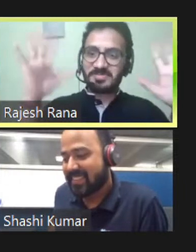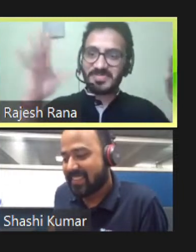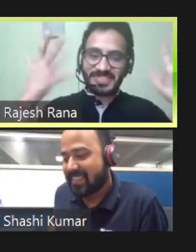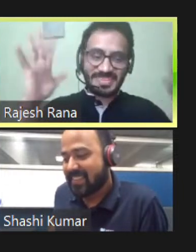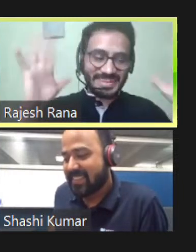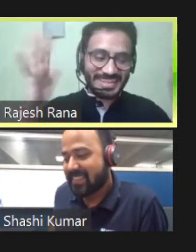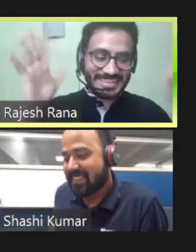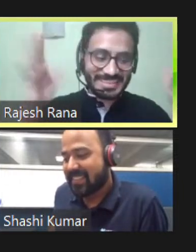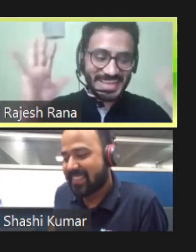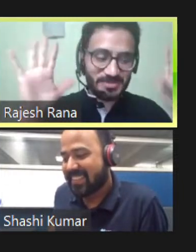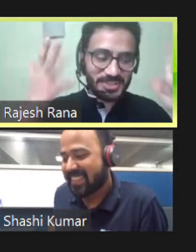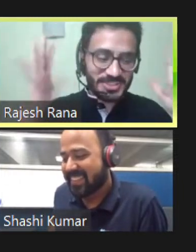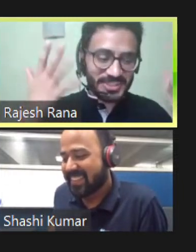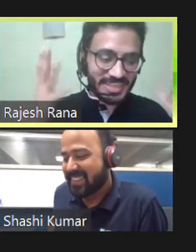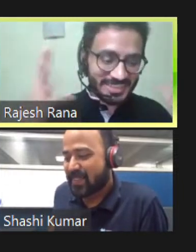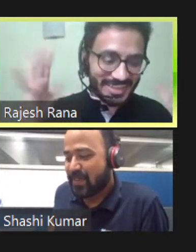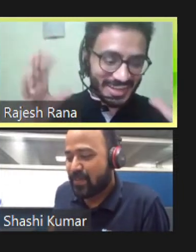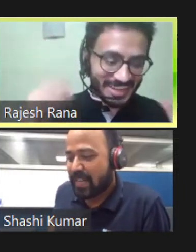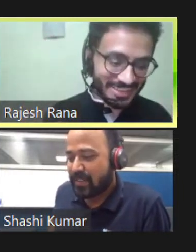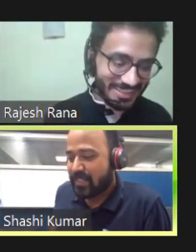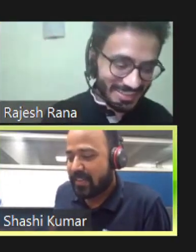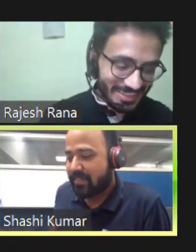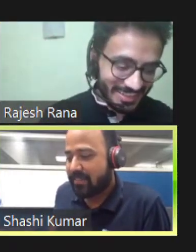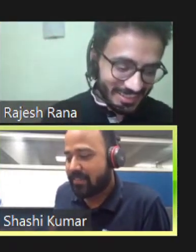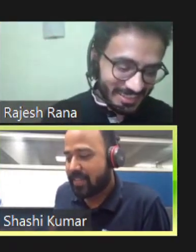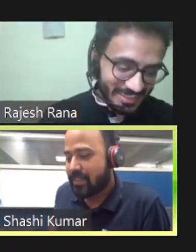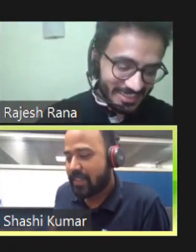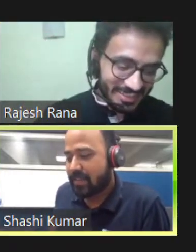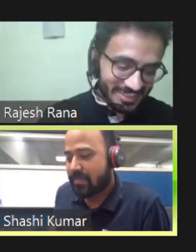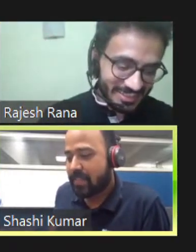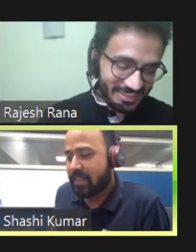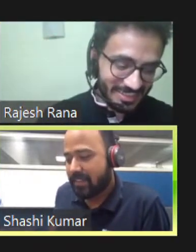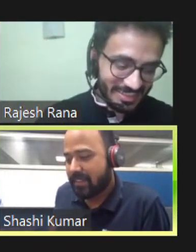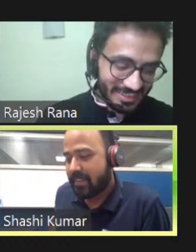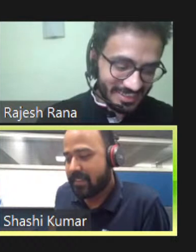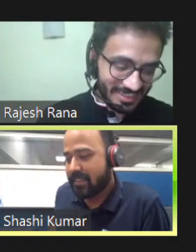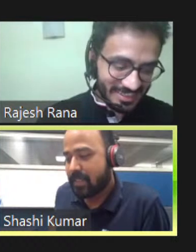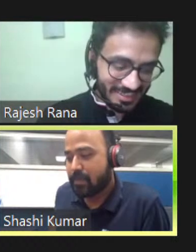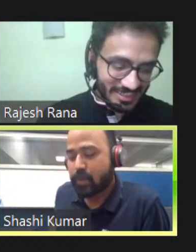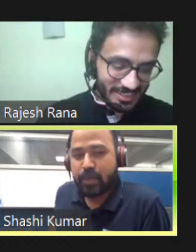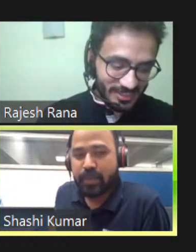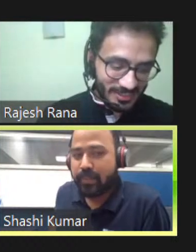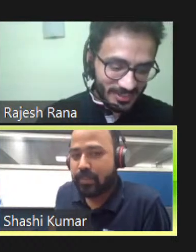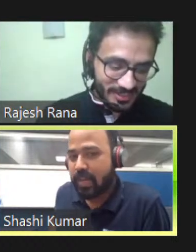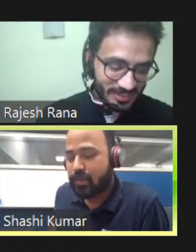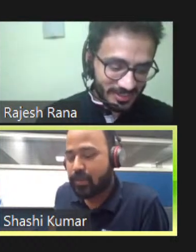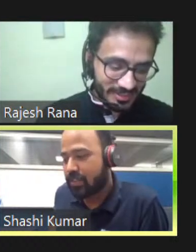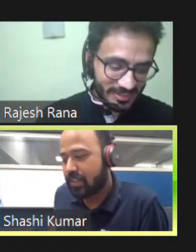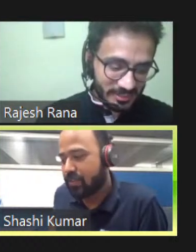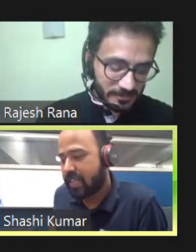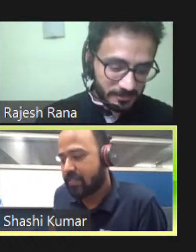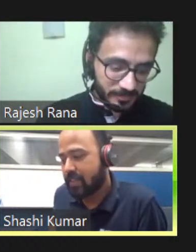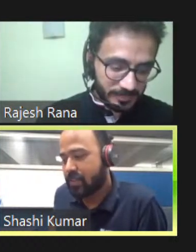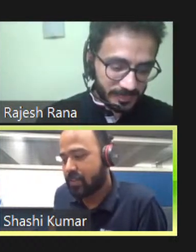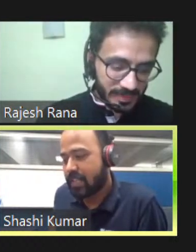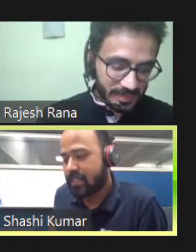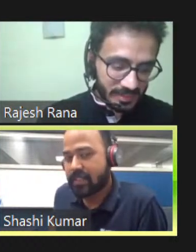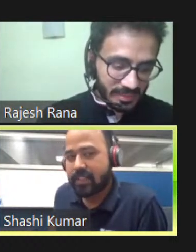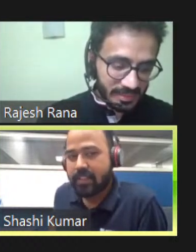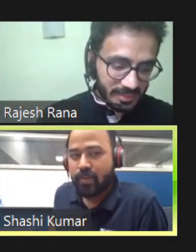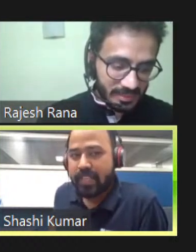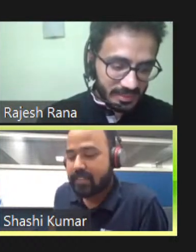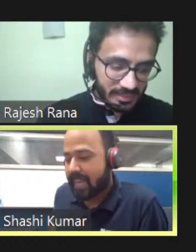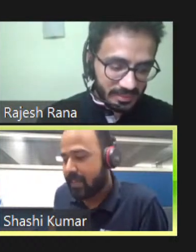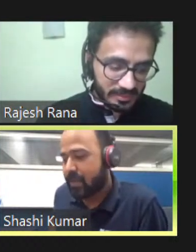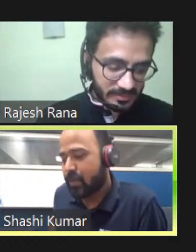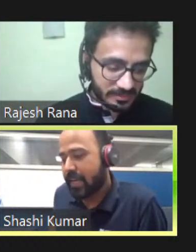time. It's a celebration. That's so correct. Vasudev Ramya, yes. But put your 1, 2, 3, 4 as well. Rudransh,